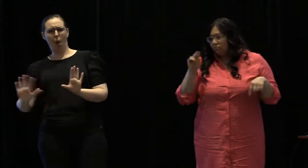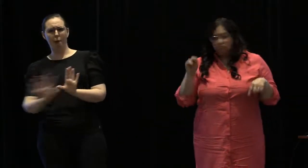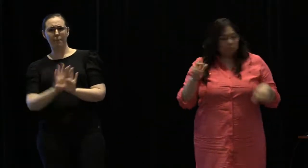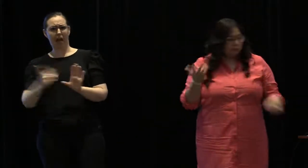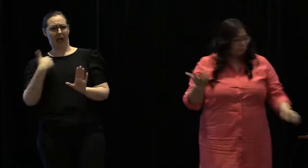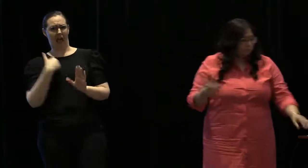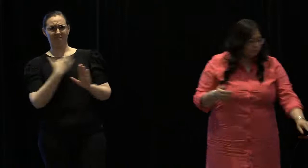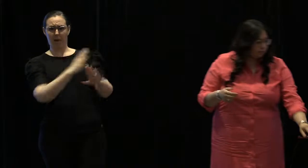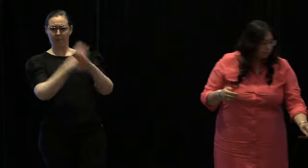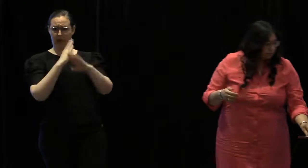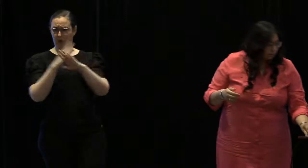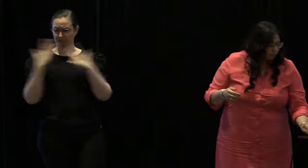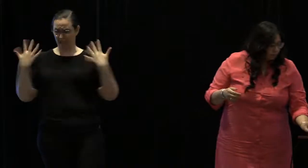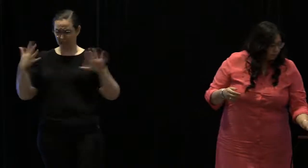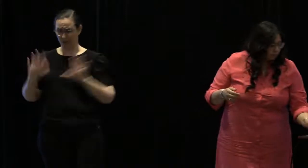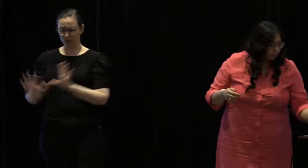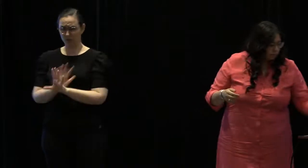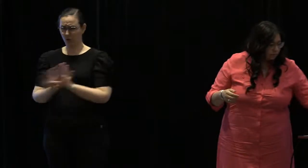And